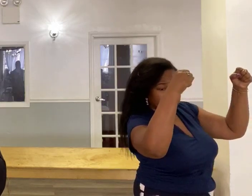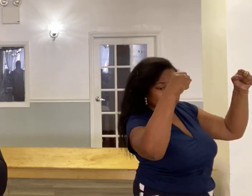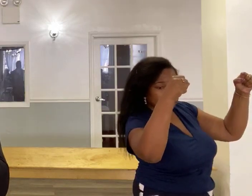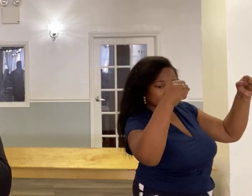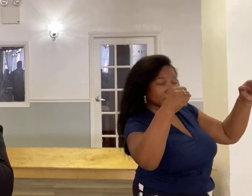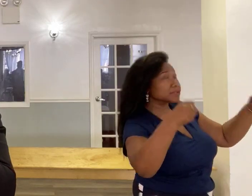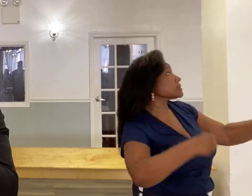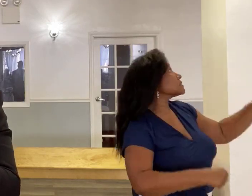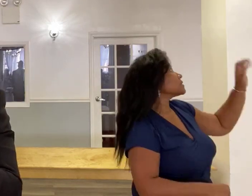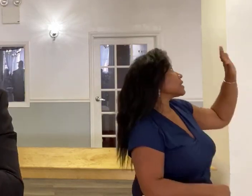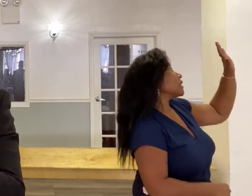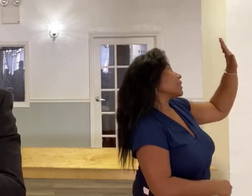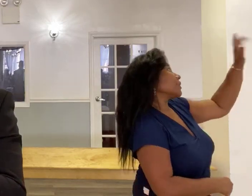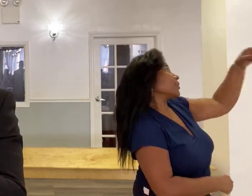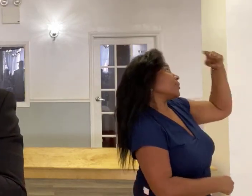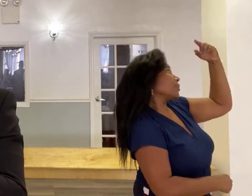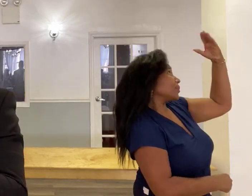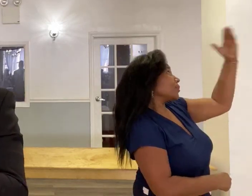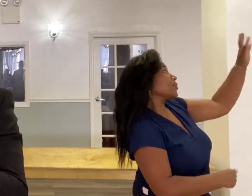brokenness, you